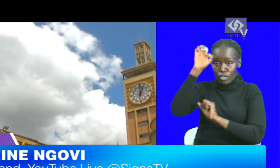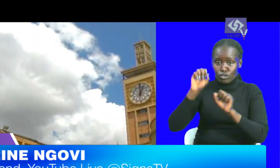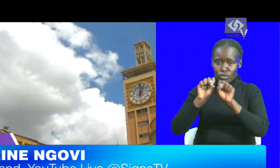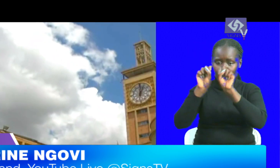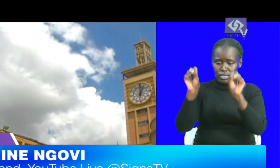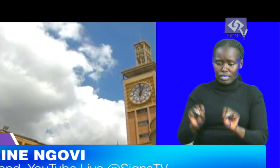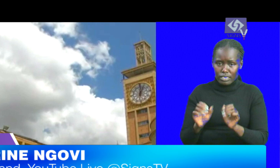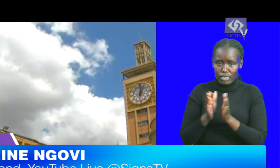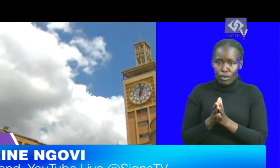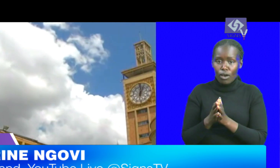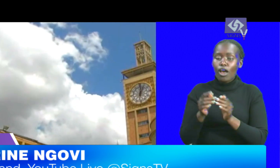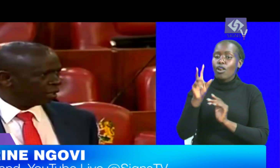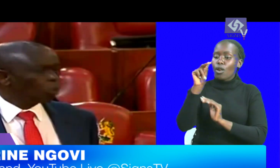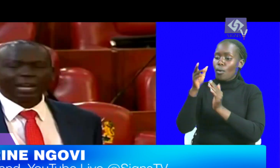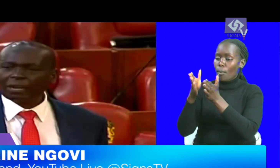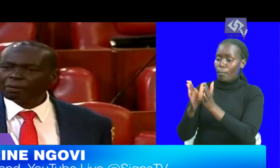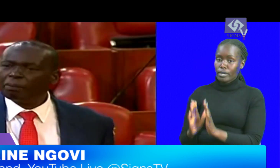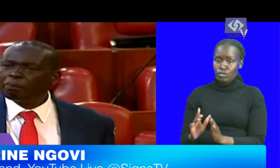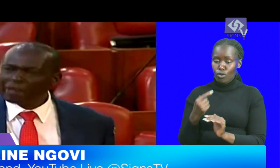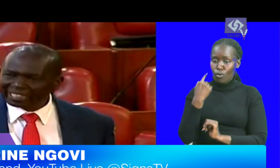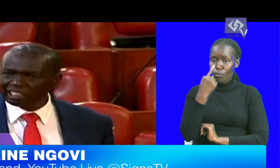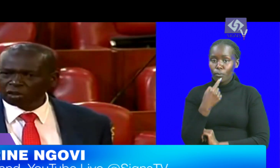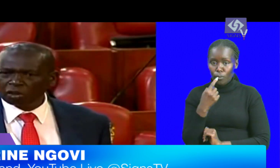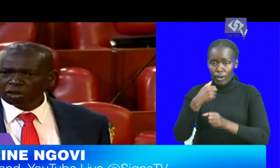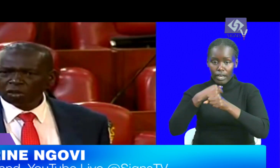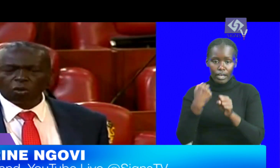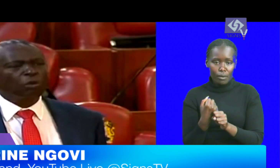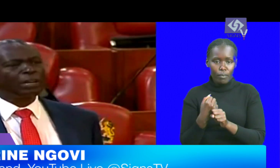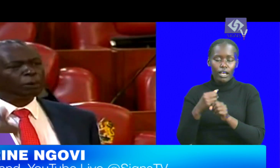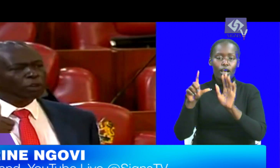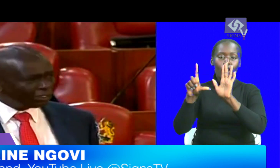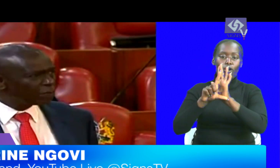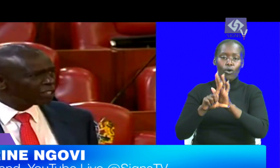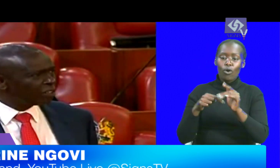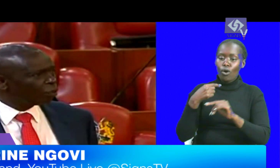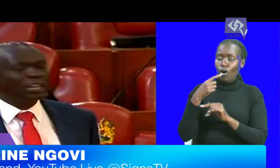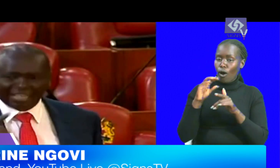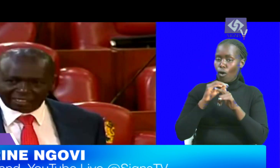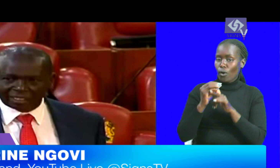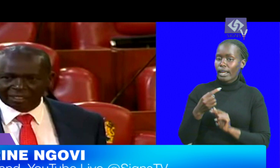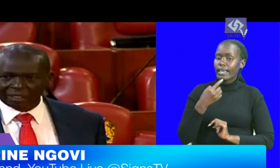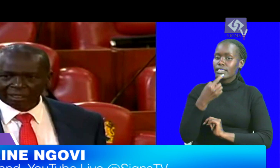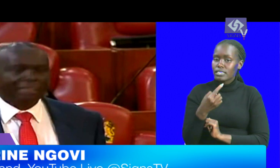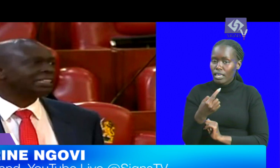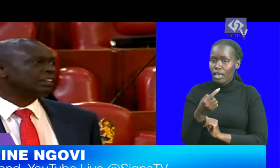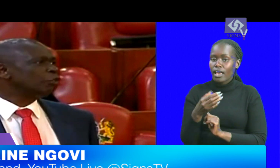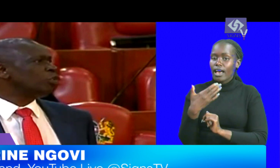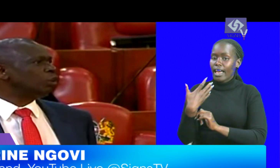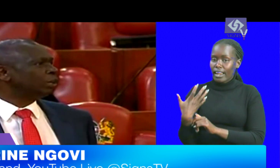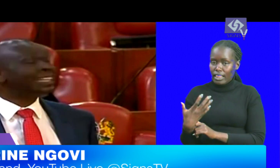no person who can make any law or who can pronounce himself on anything that has a force of law